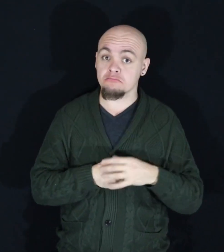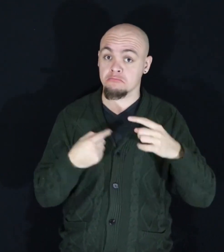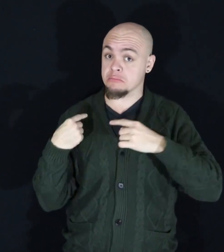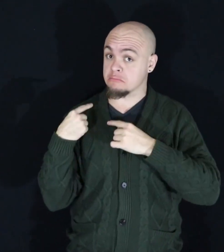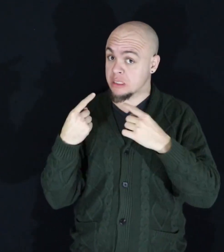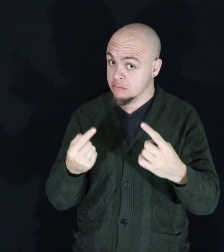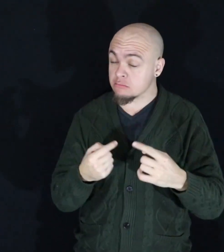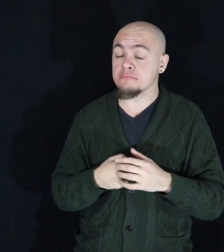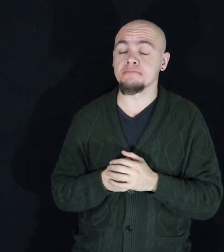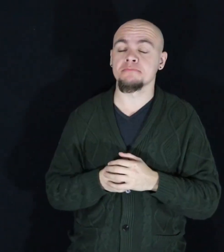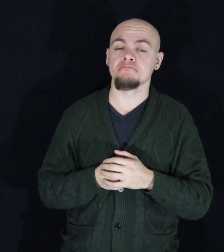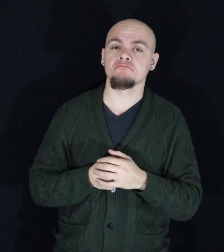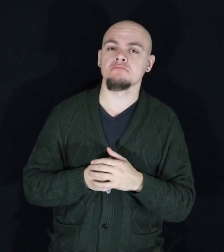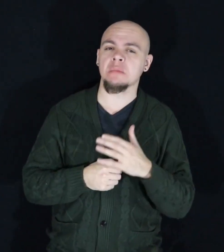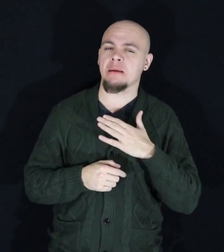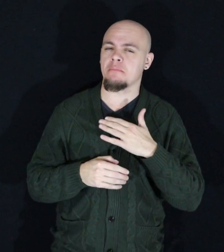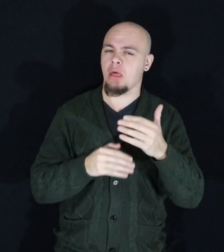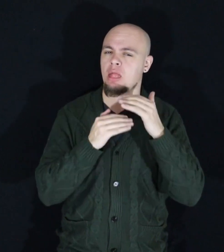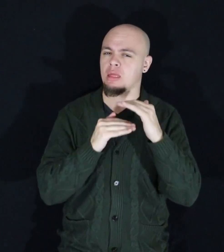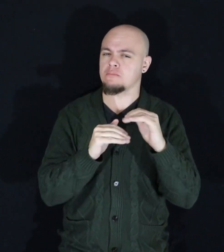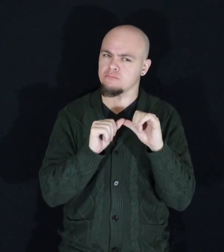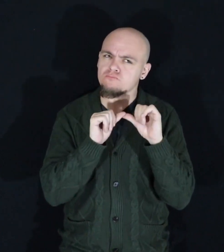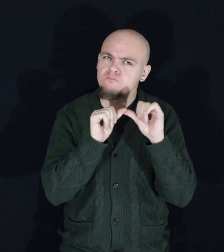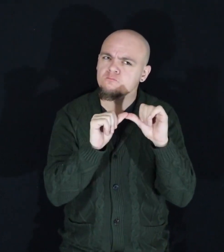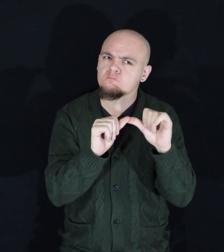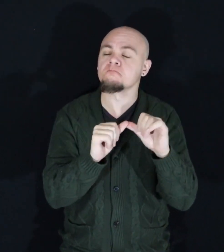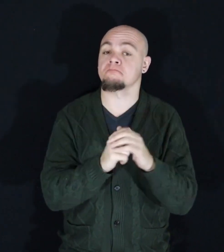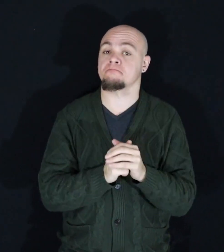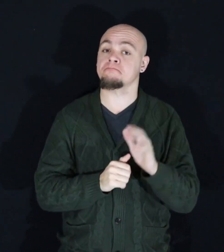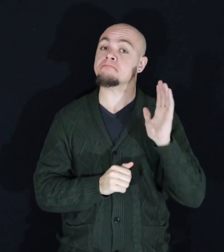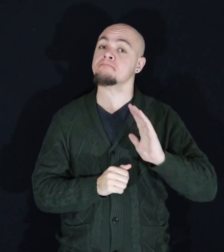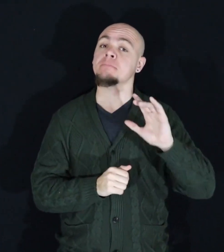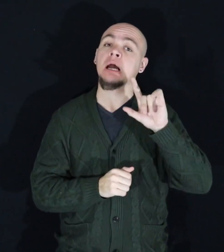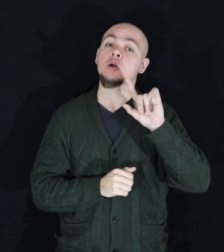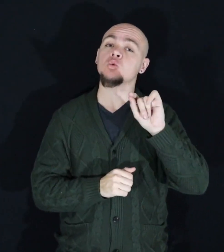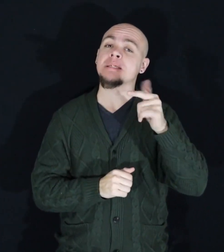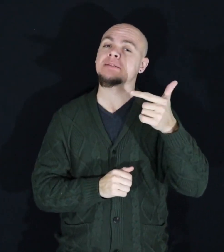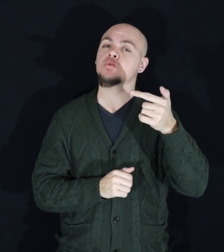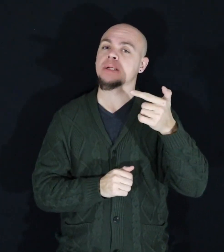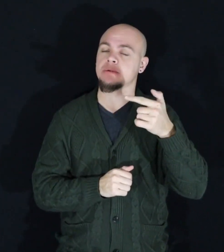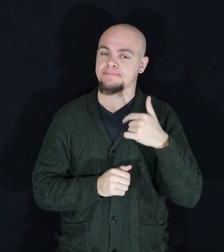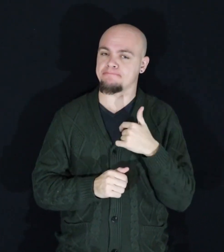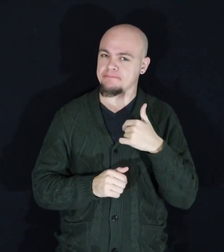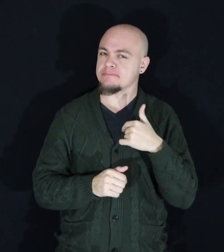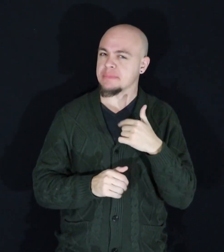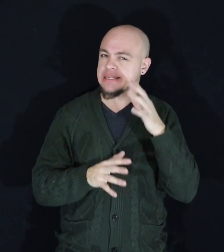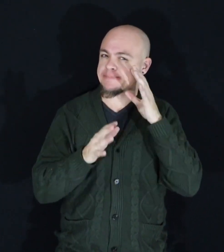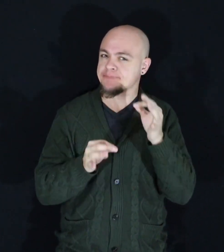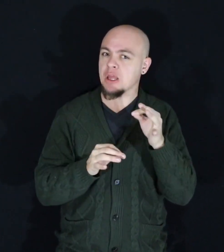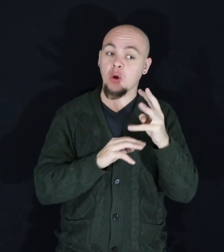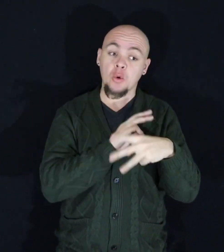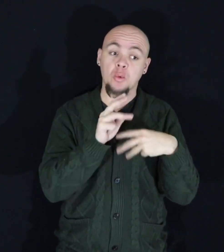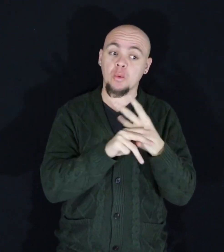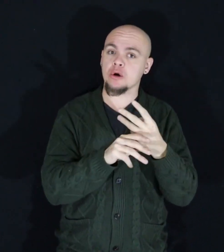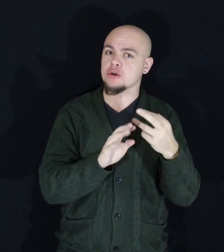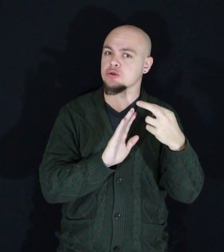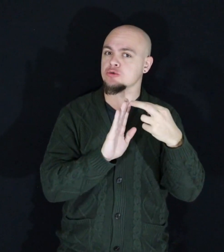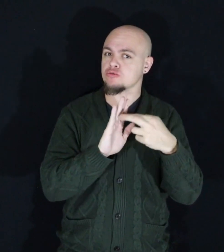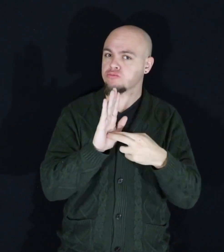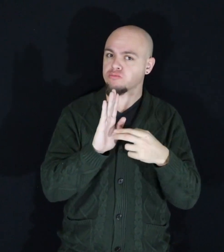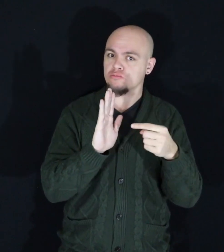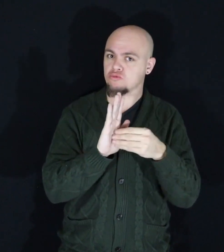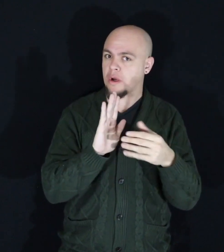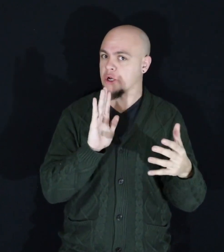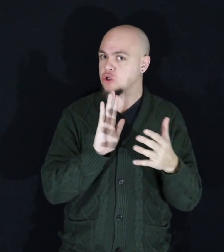then, I decided to push my limits once again. Back in 2021, I set out to break a world record for the most vertical feet climbed